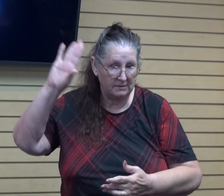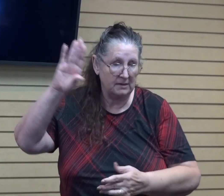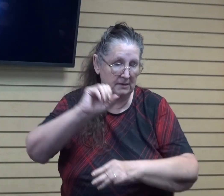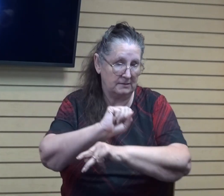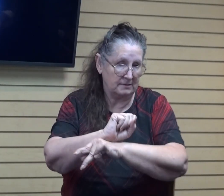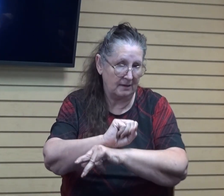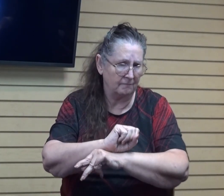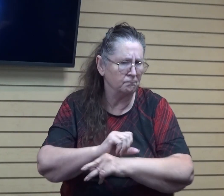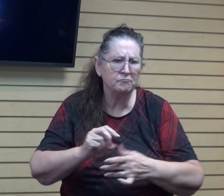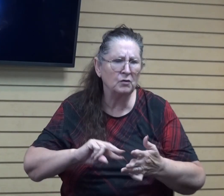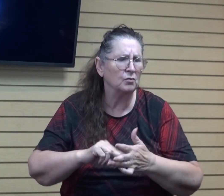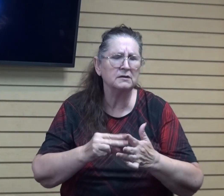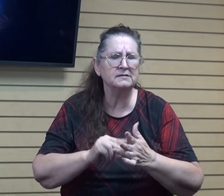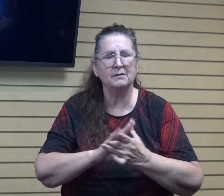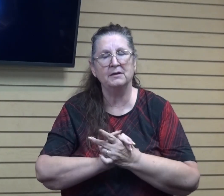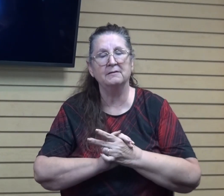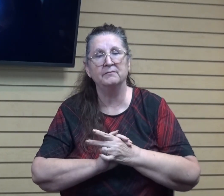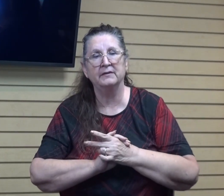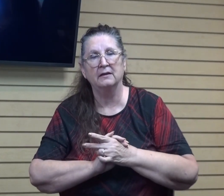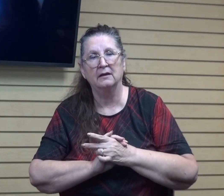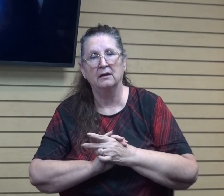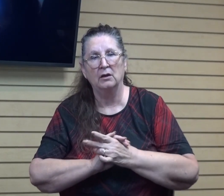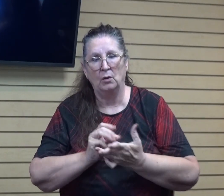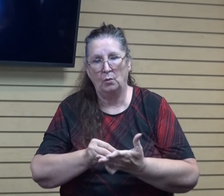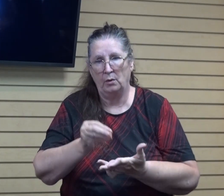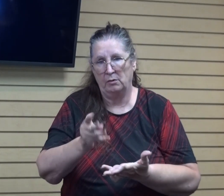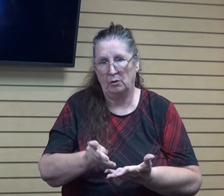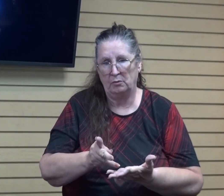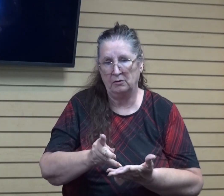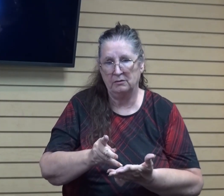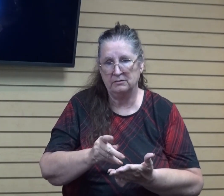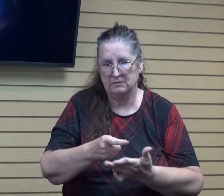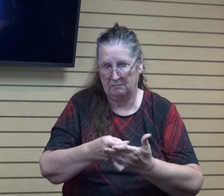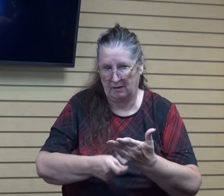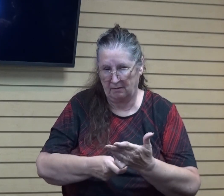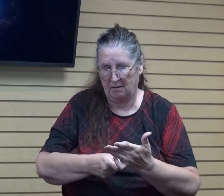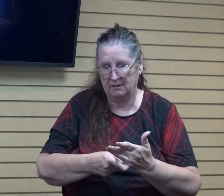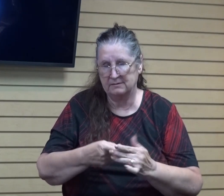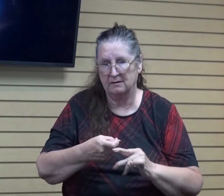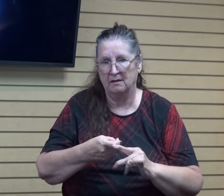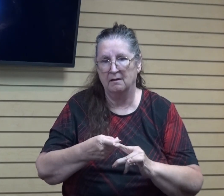what does that mean? We were purchased by God at a price, the blood of Christ.